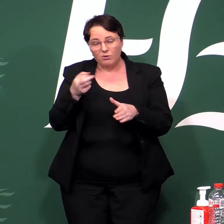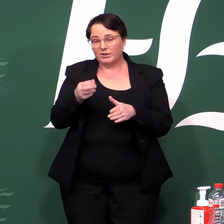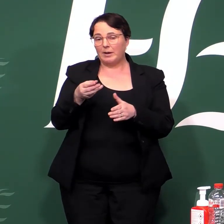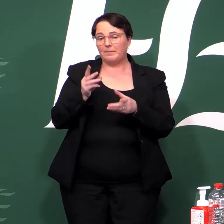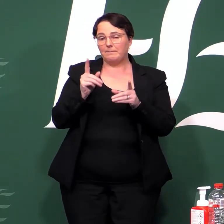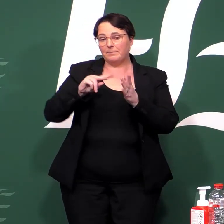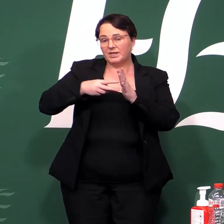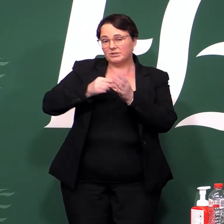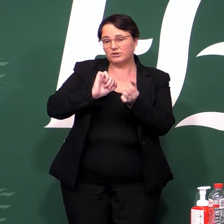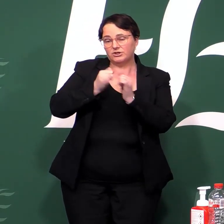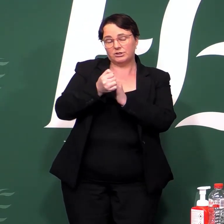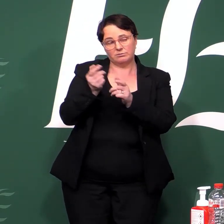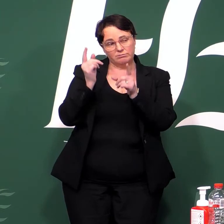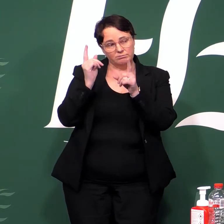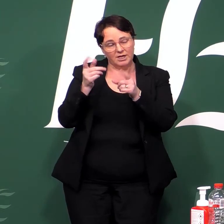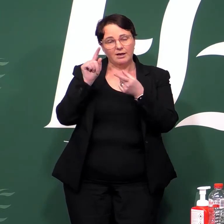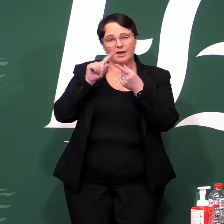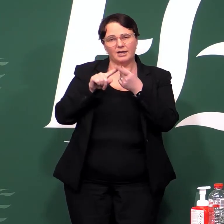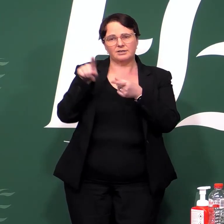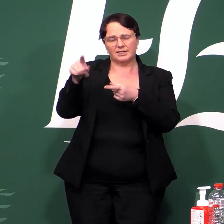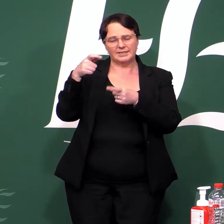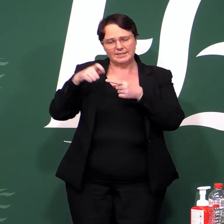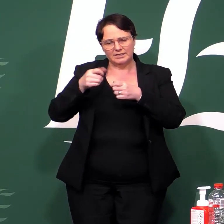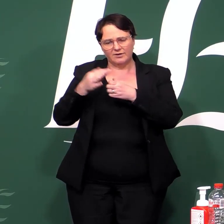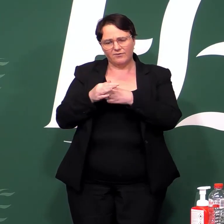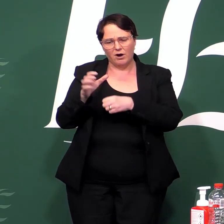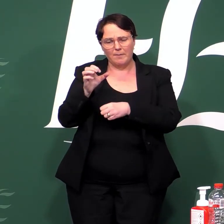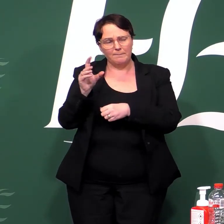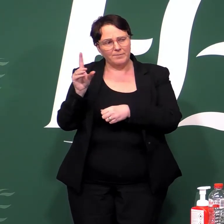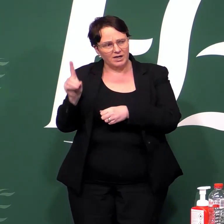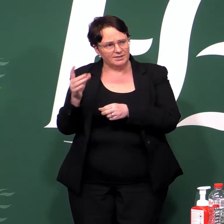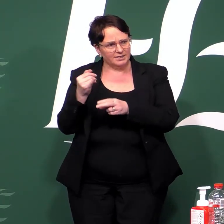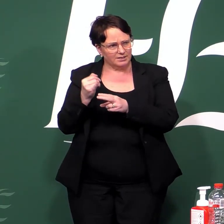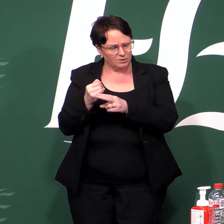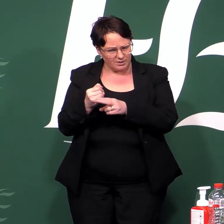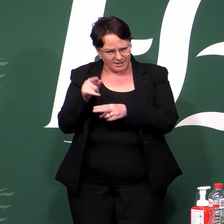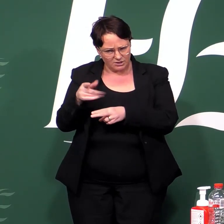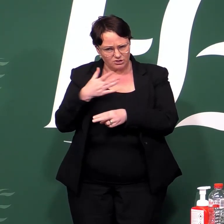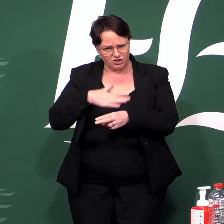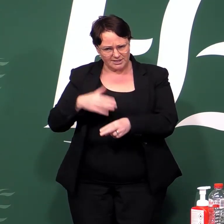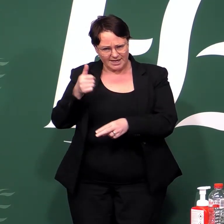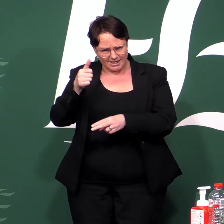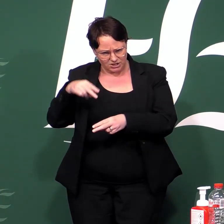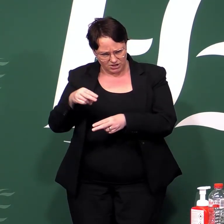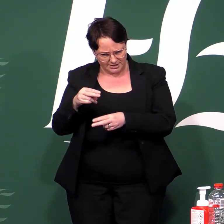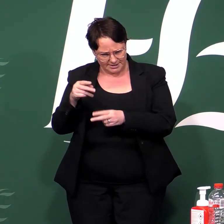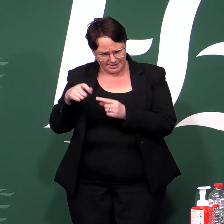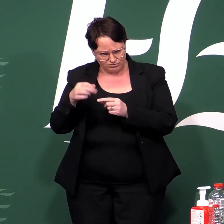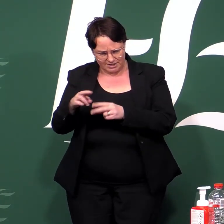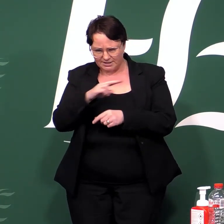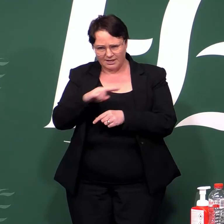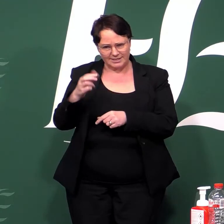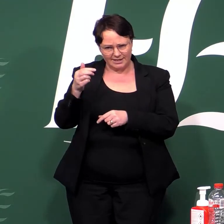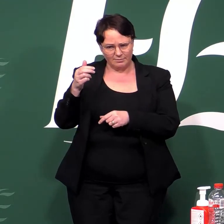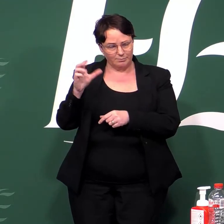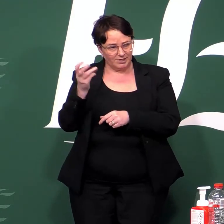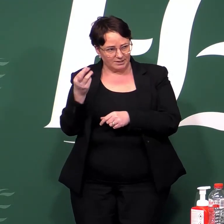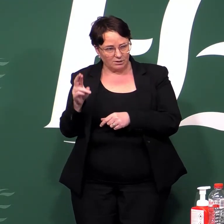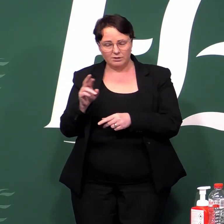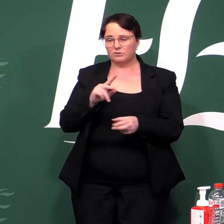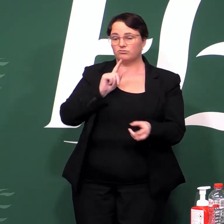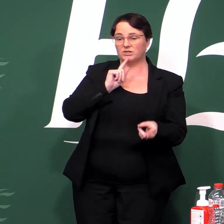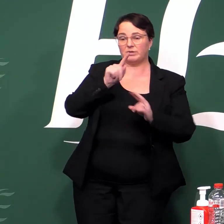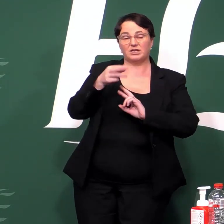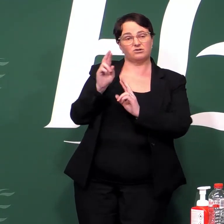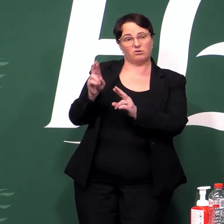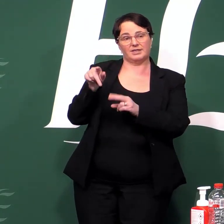advice? And then for the testing of the pod system in schools, that's just antigen testing, isn't it? It's not PCR testing. Correct, yes. So the schools one is antigen